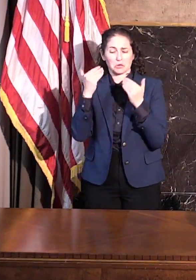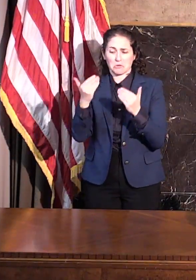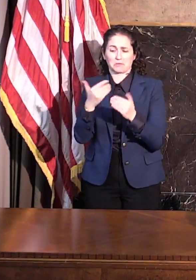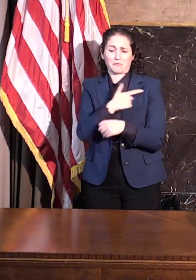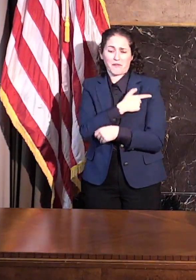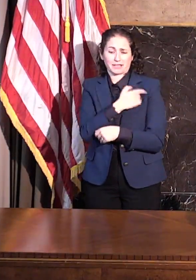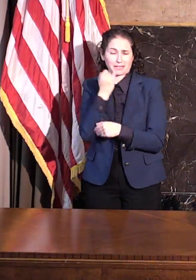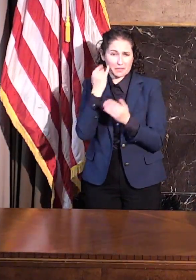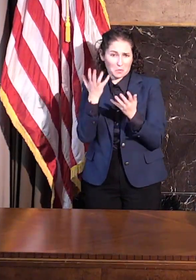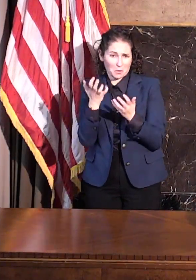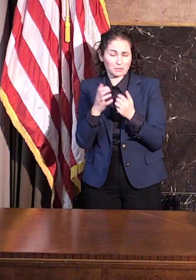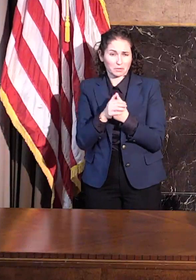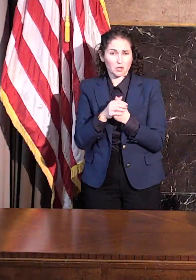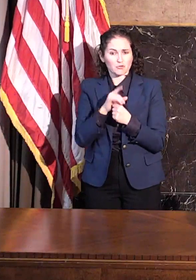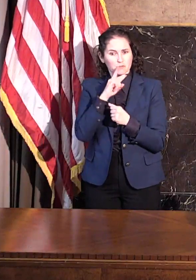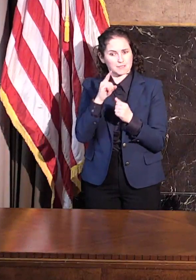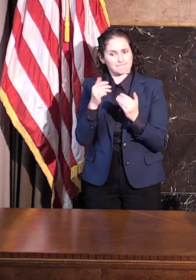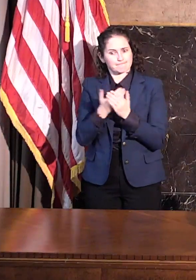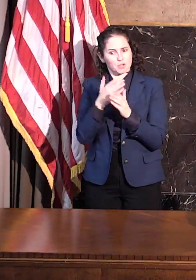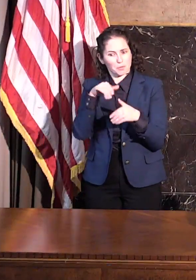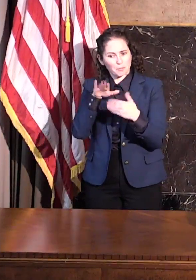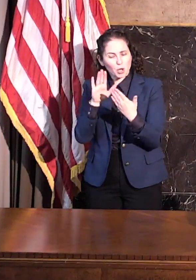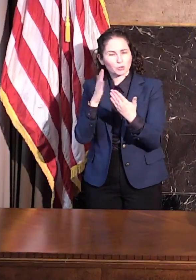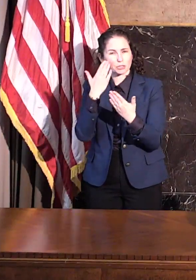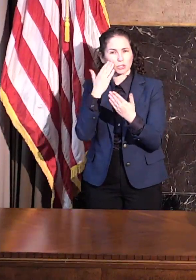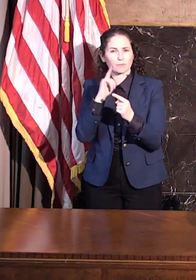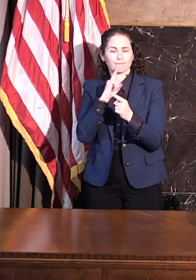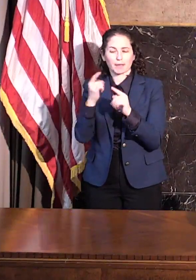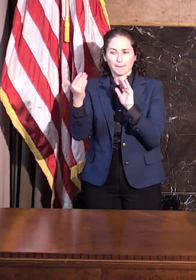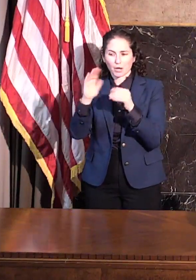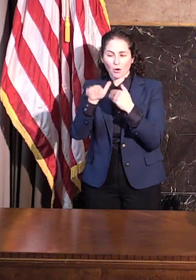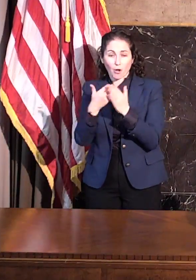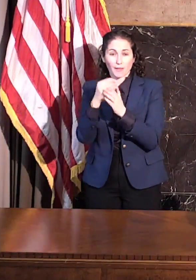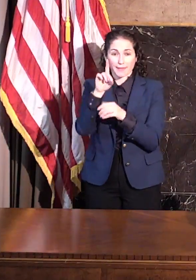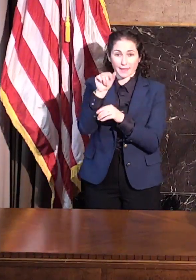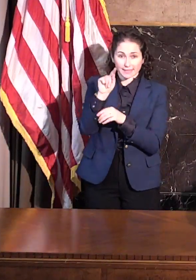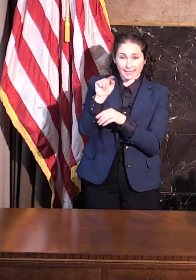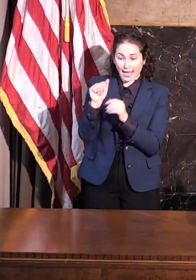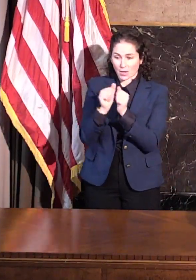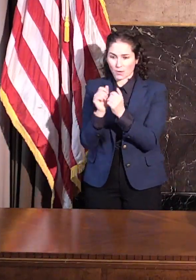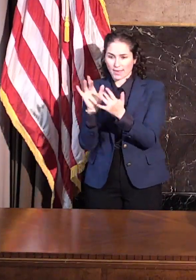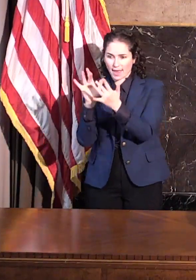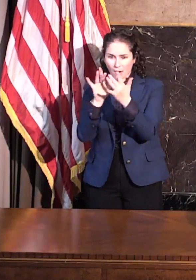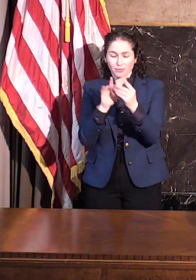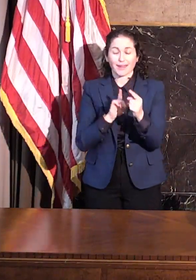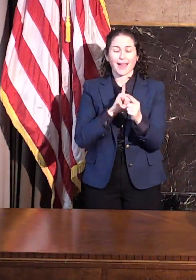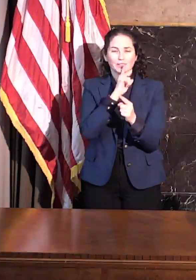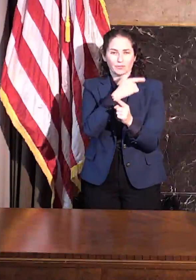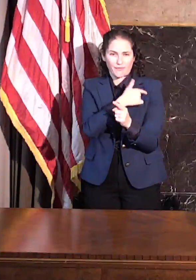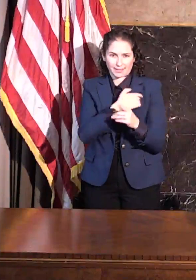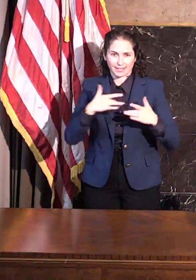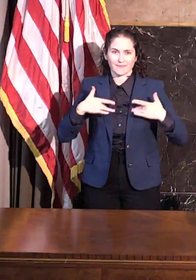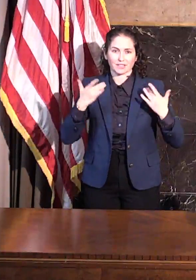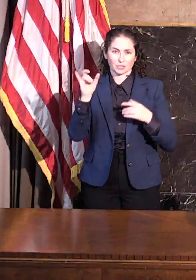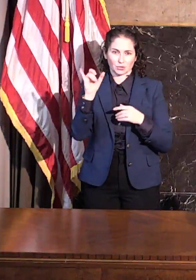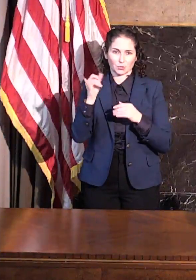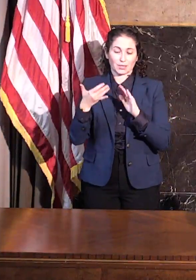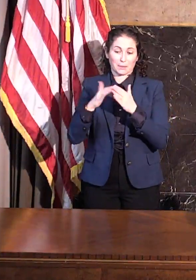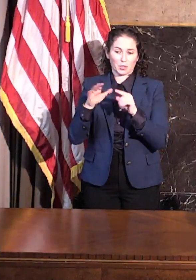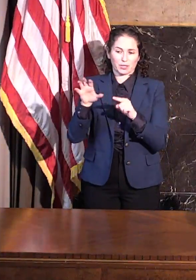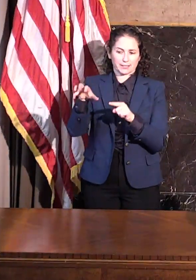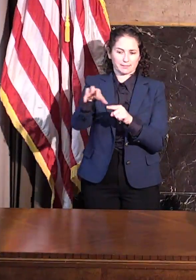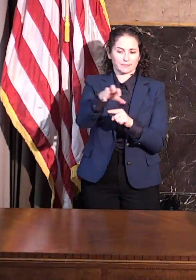of vaccine, thankfully, is not going to be the limiting factor. The limiting factor is going to be how well we've reached people in Louisiana, how